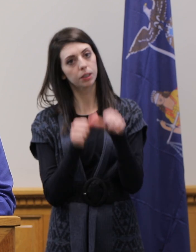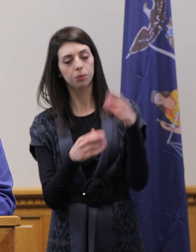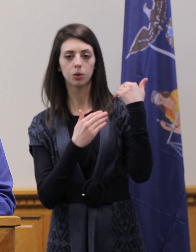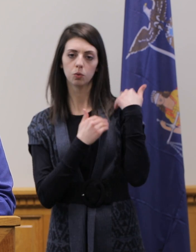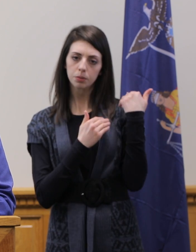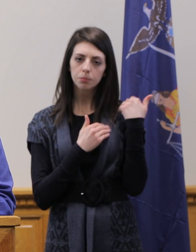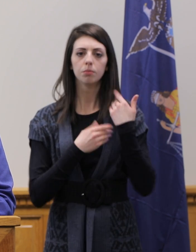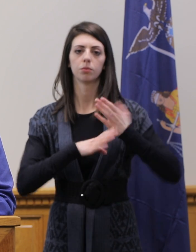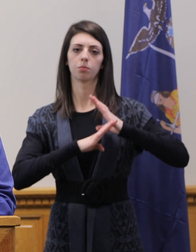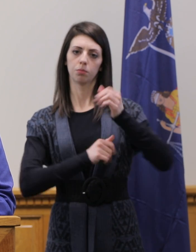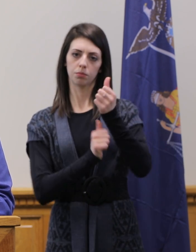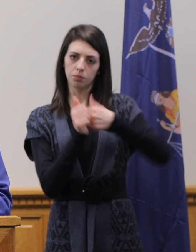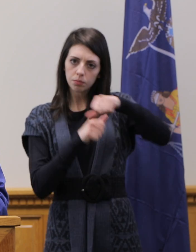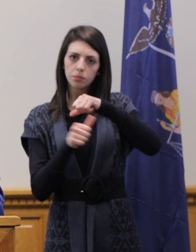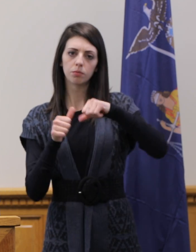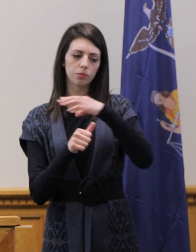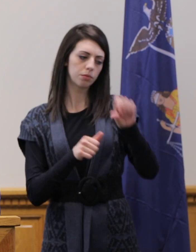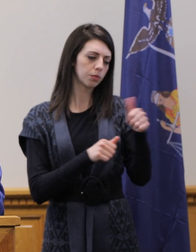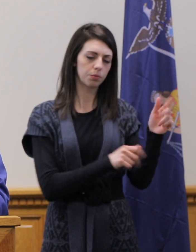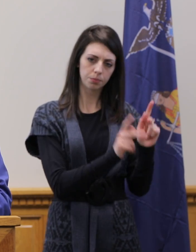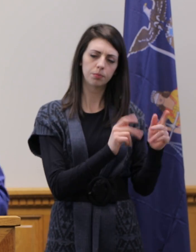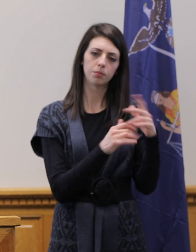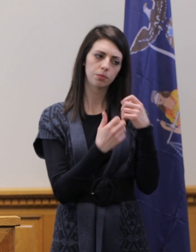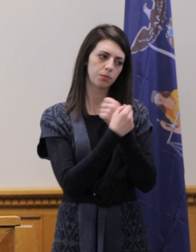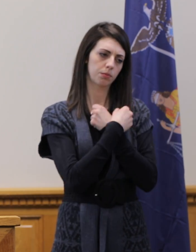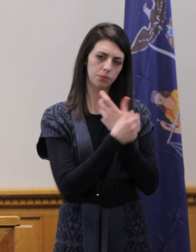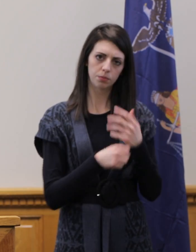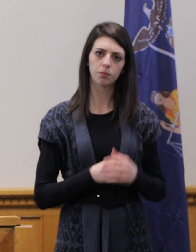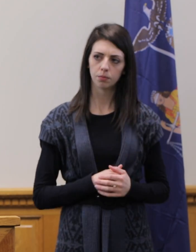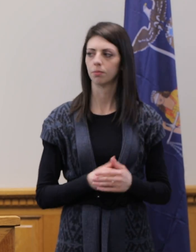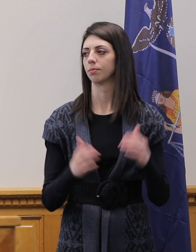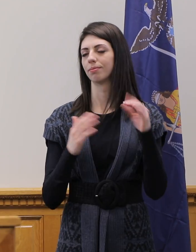measures to protect ourselves and our loved ones. Diane?